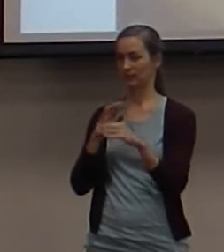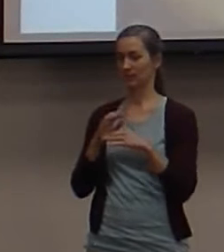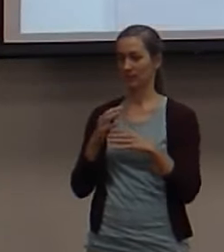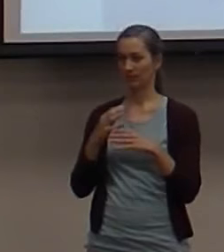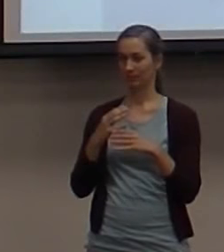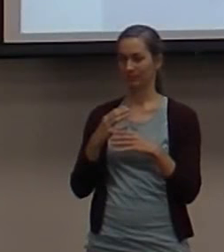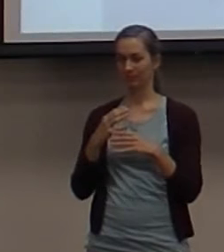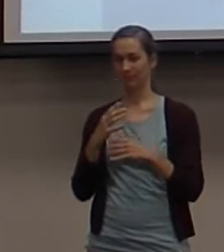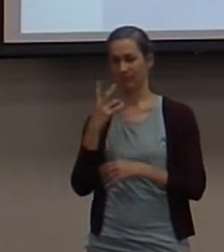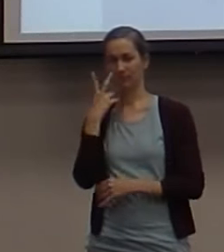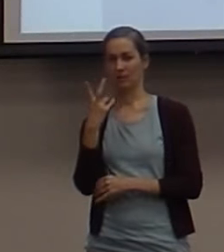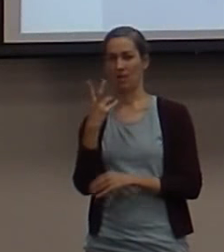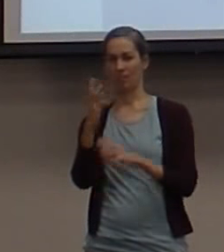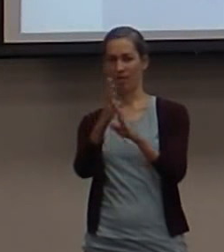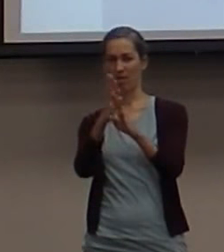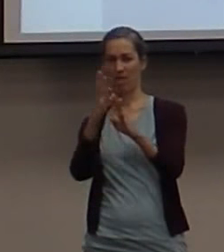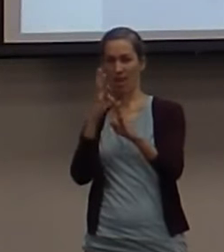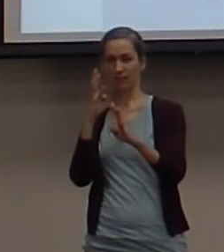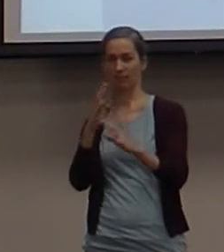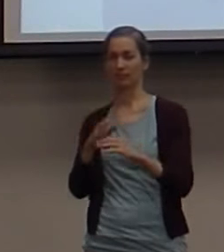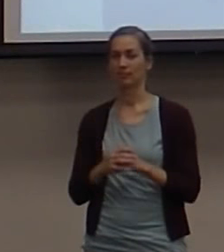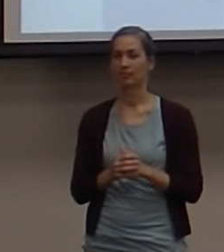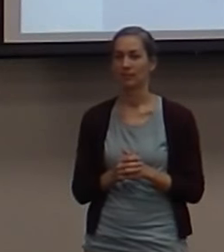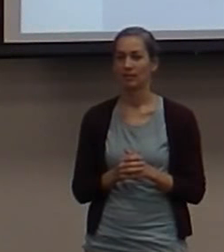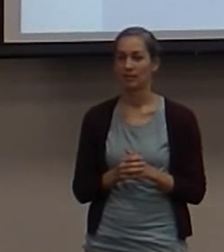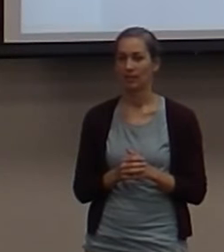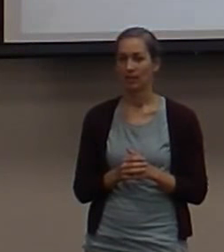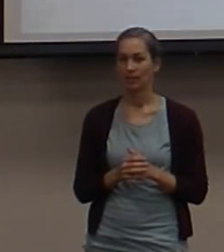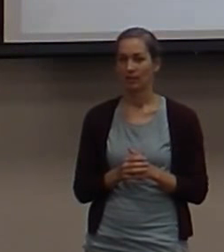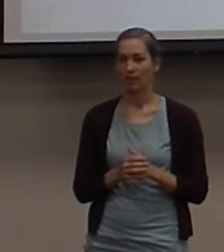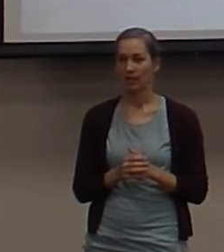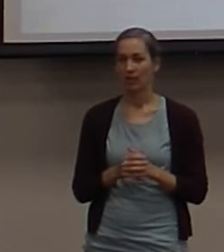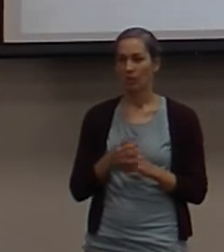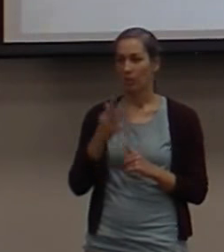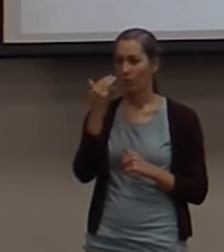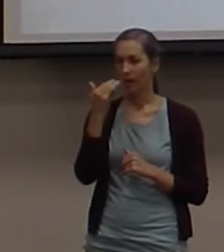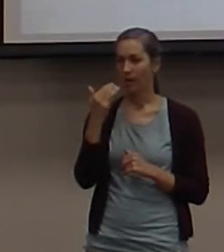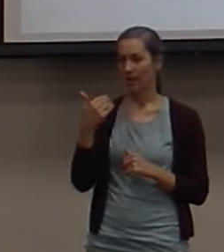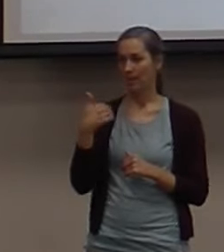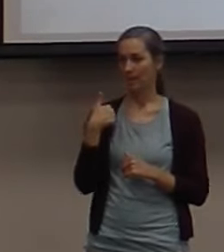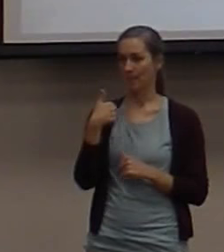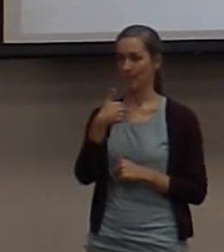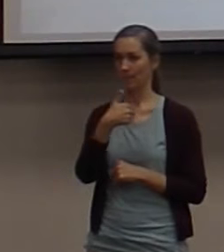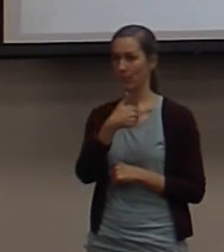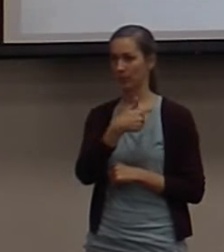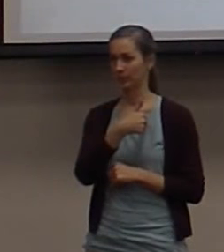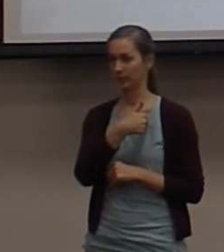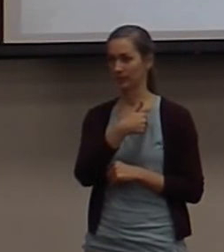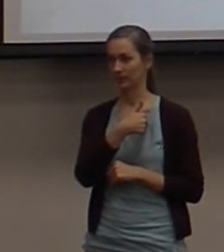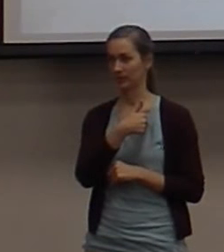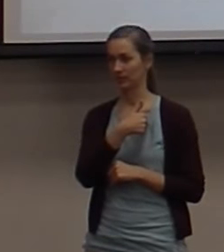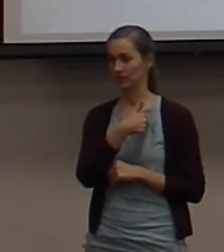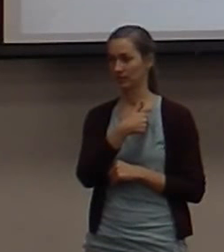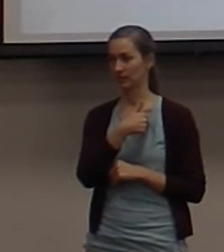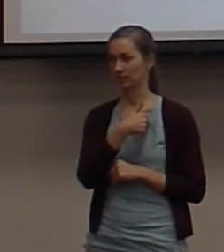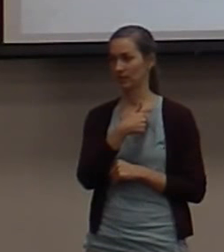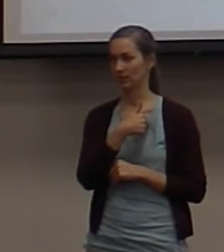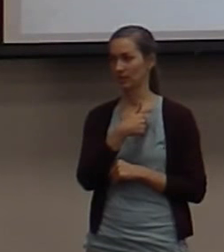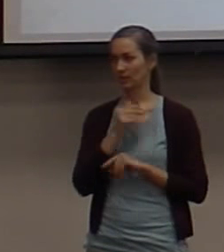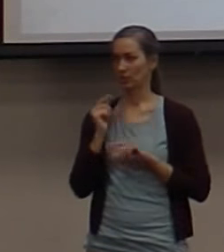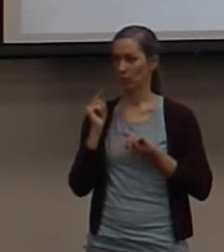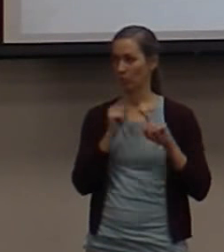line that had formed right after church. Because members of that group had gone into the